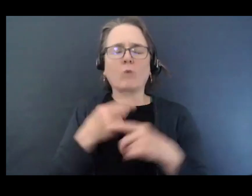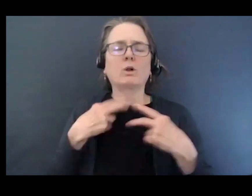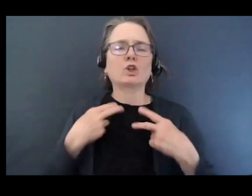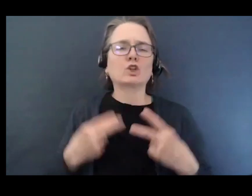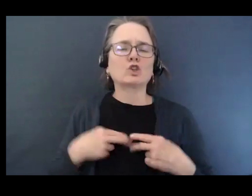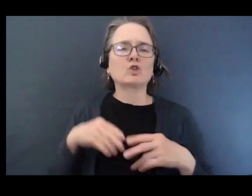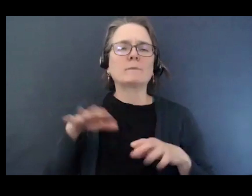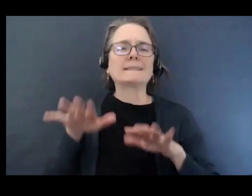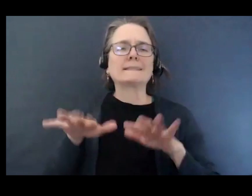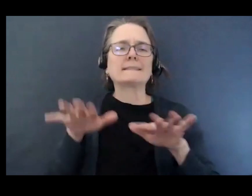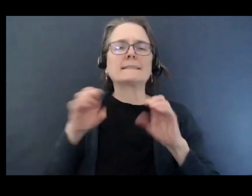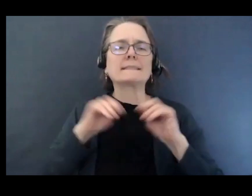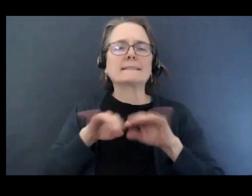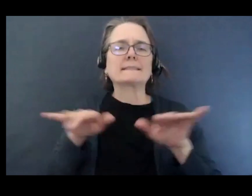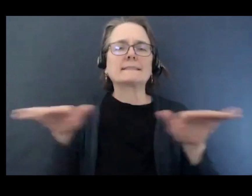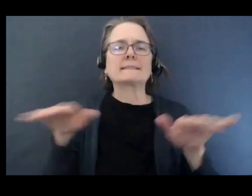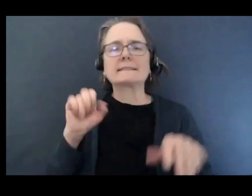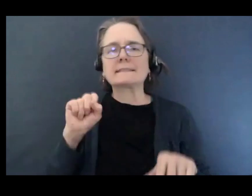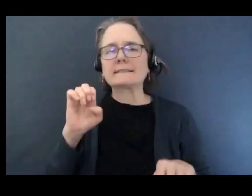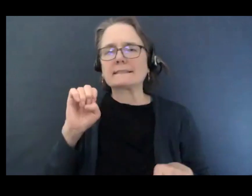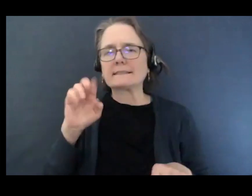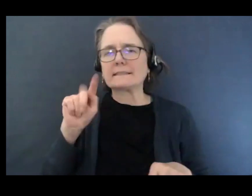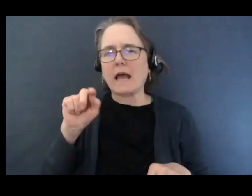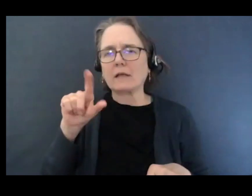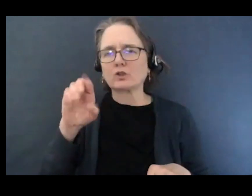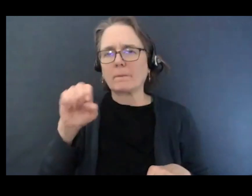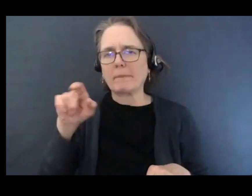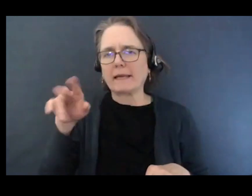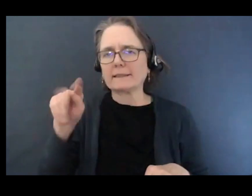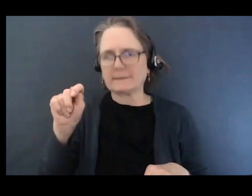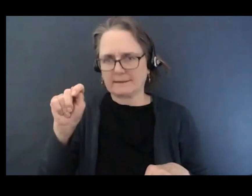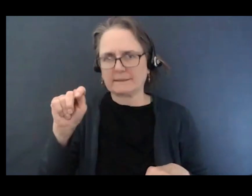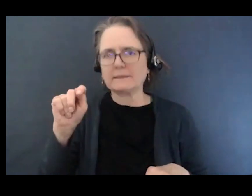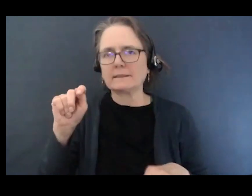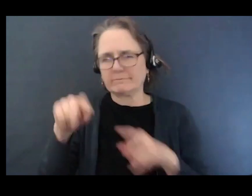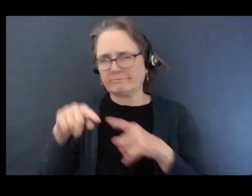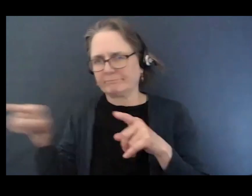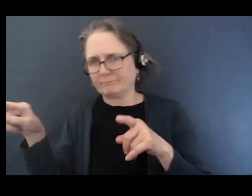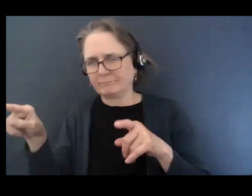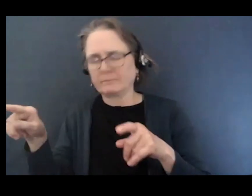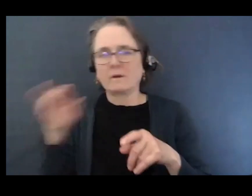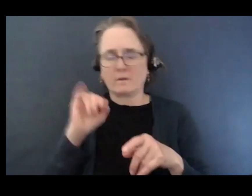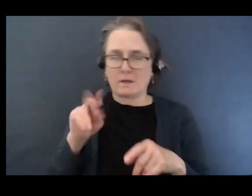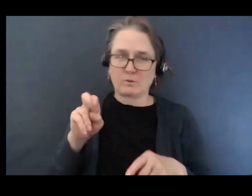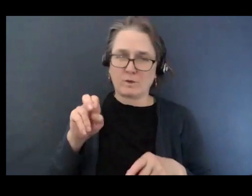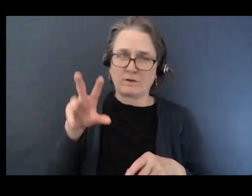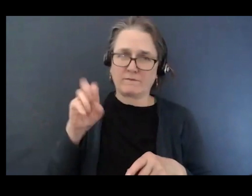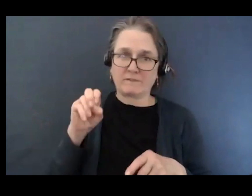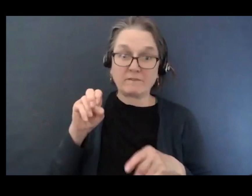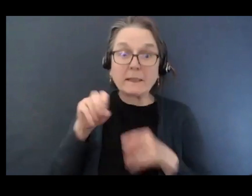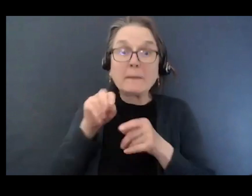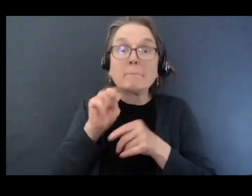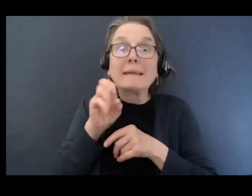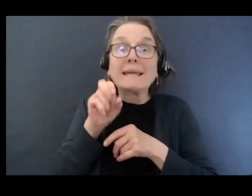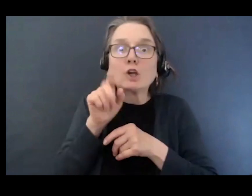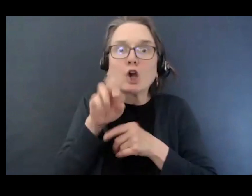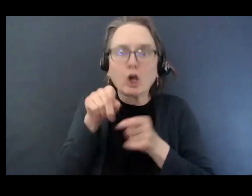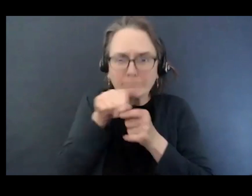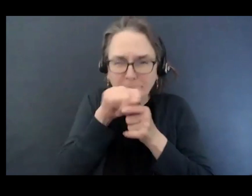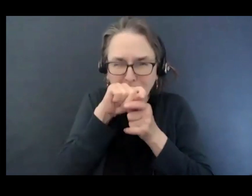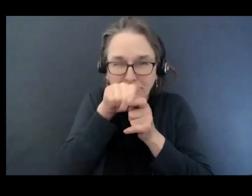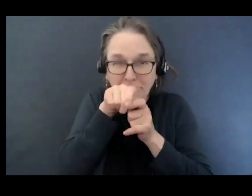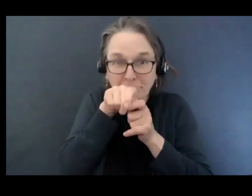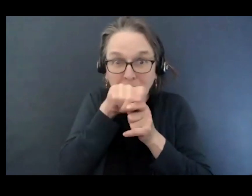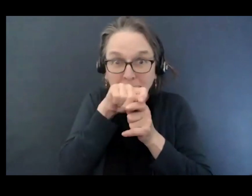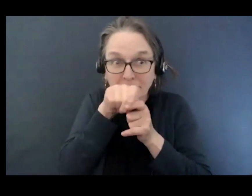don't know about this thing, it's incredible. Check it out. It's like 250-meter resolution. It's great. And